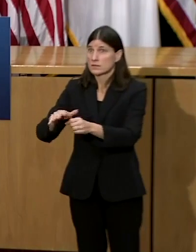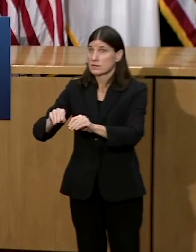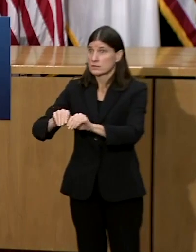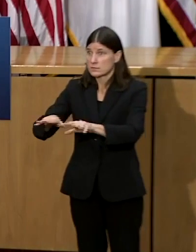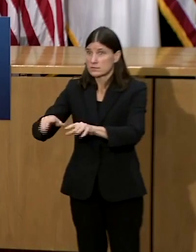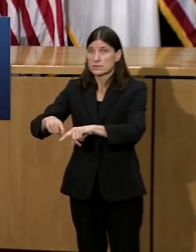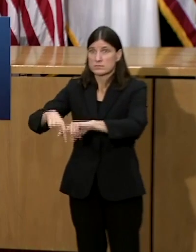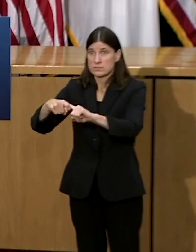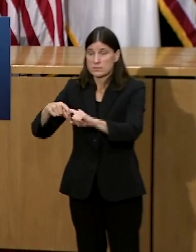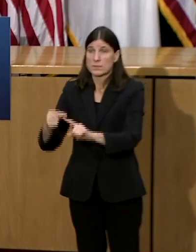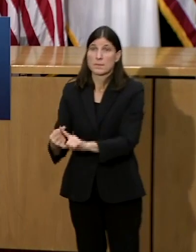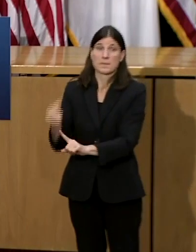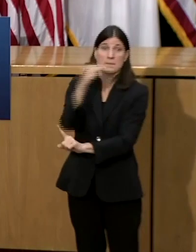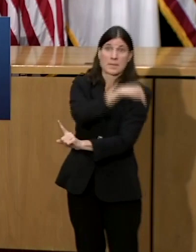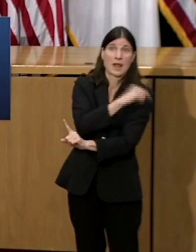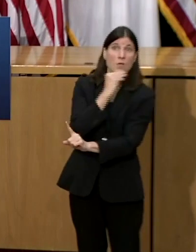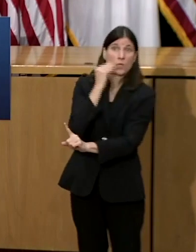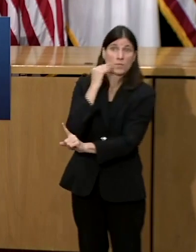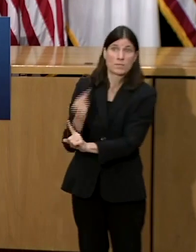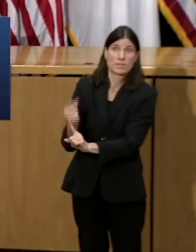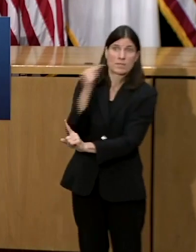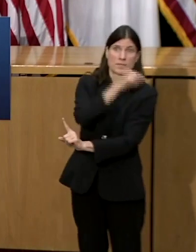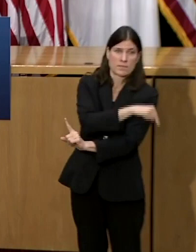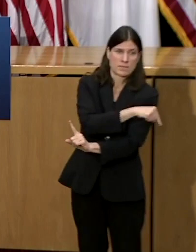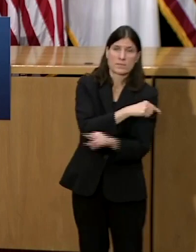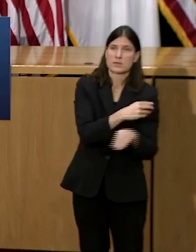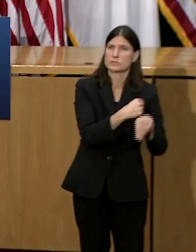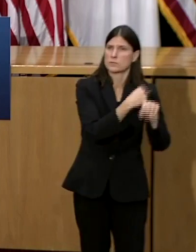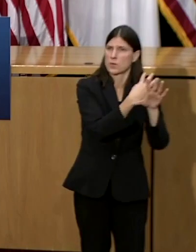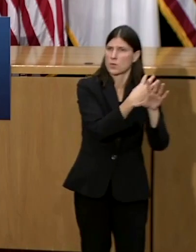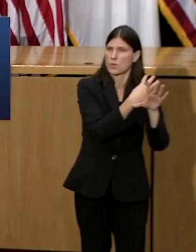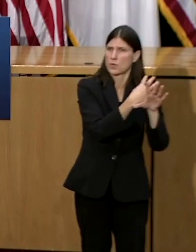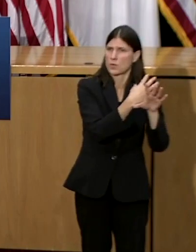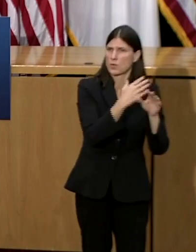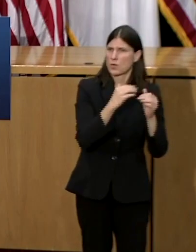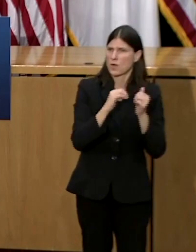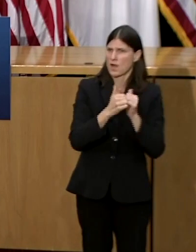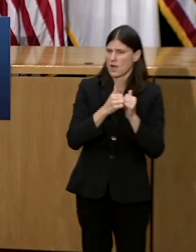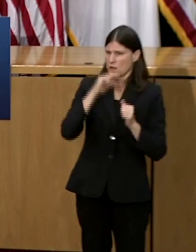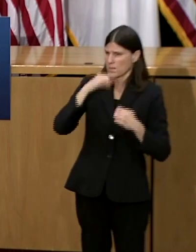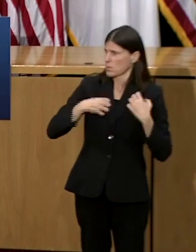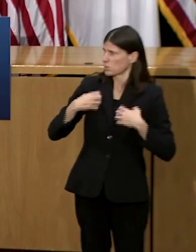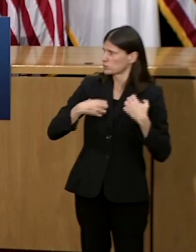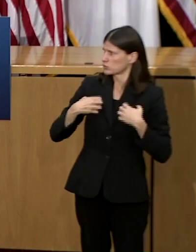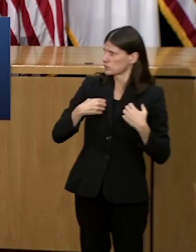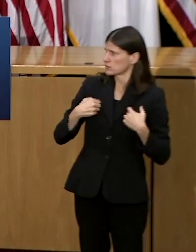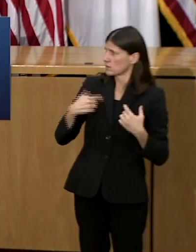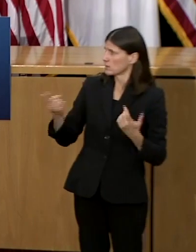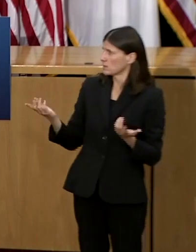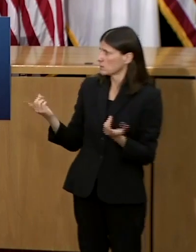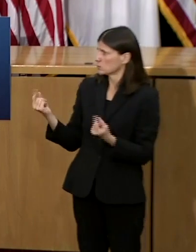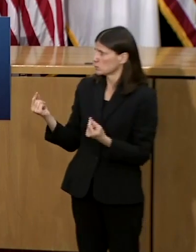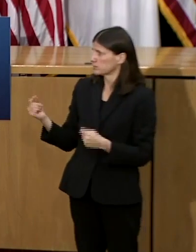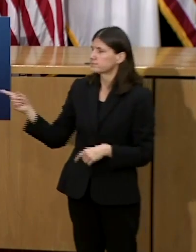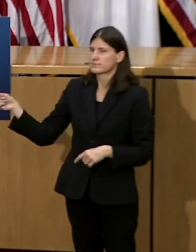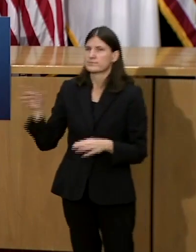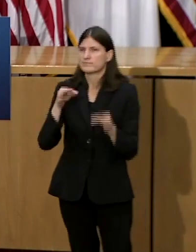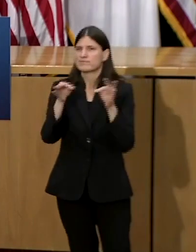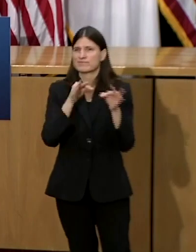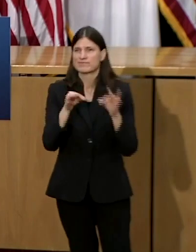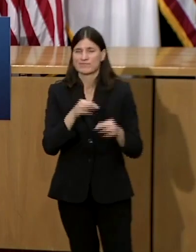how do you, what impact do you see? We have actually heard, and I talked to different people about whether